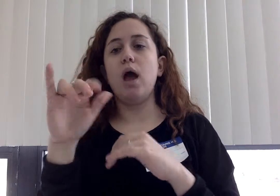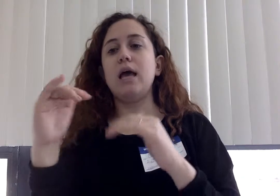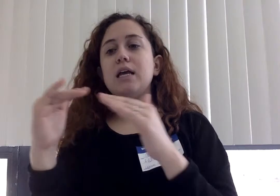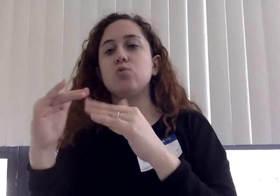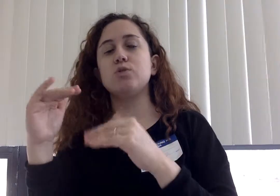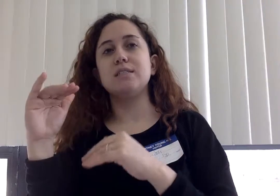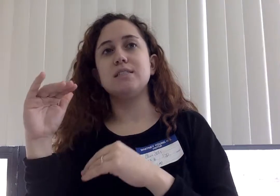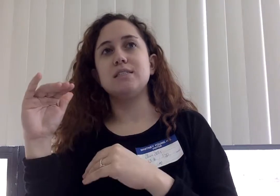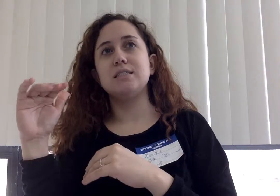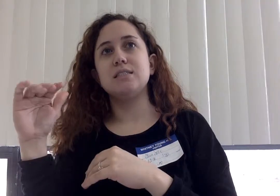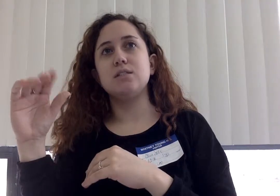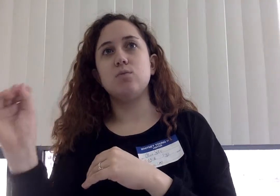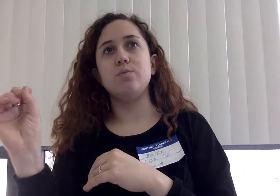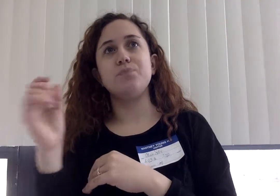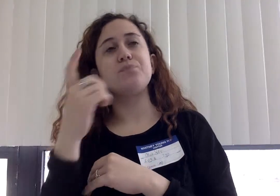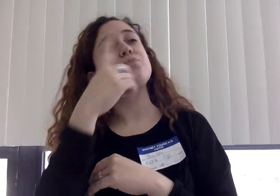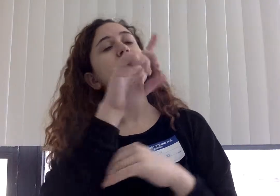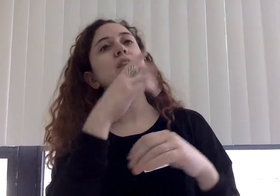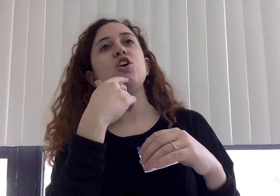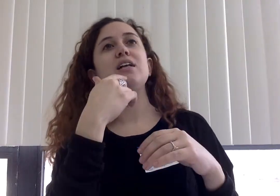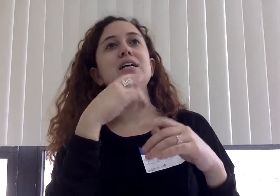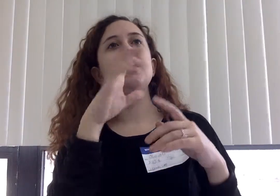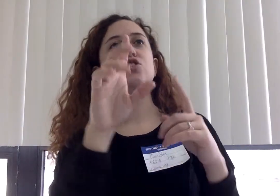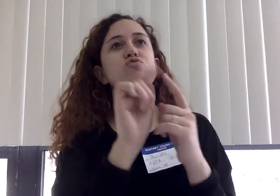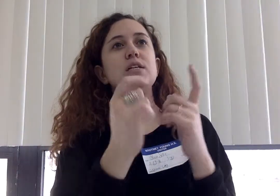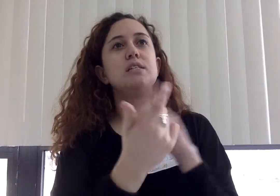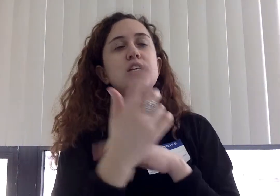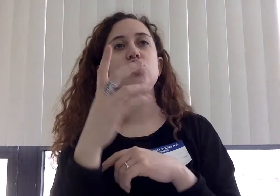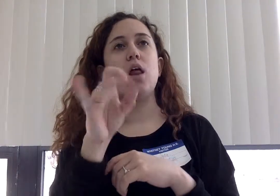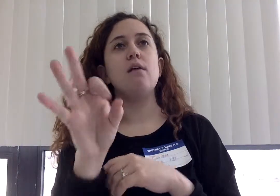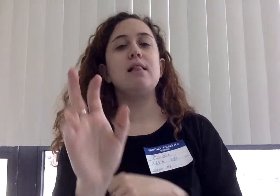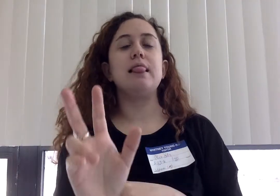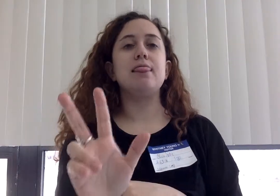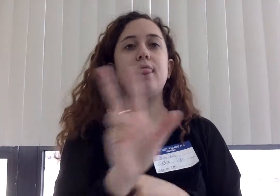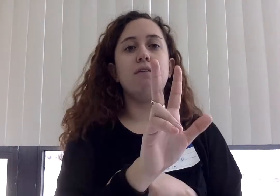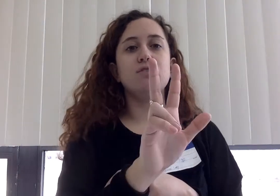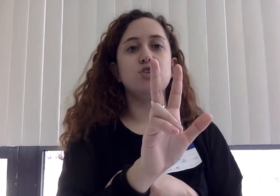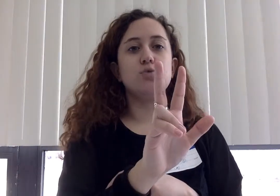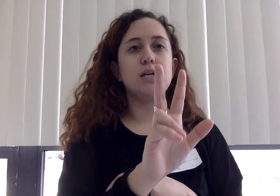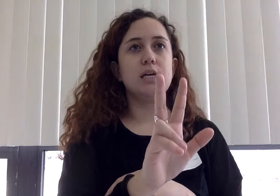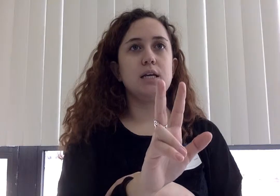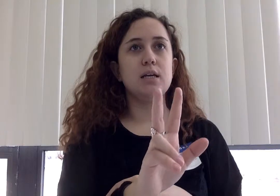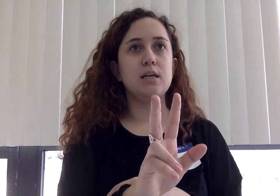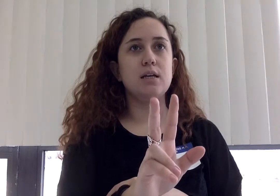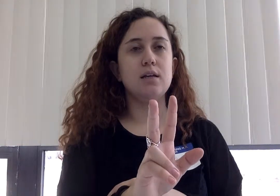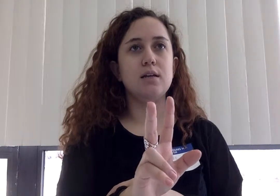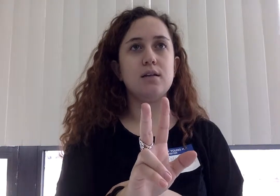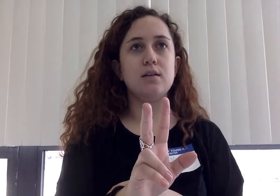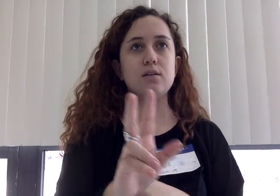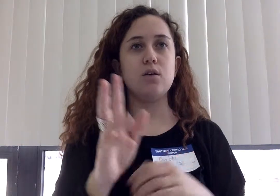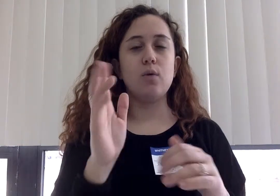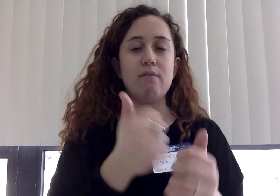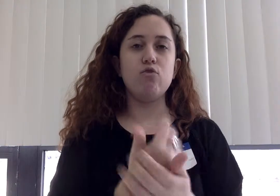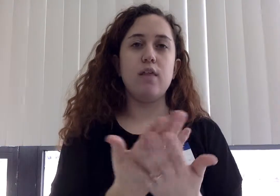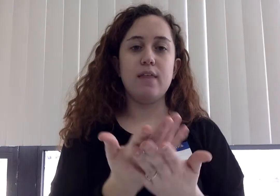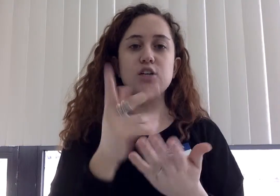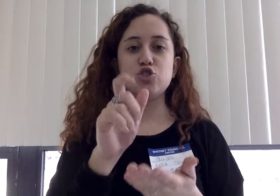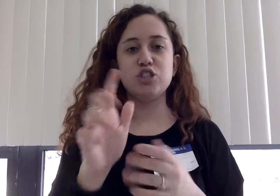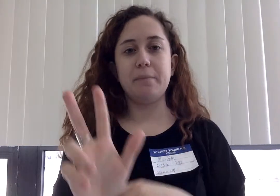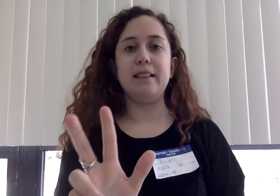3, right? We've affected our x's, our inputs to the left 3, so everything should just shift So left 3. for an asymptote, you'll get